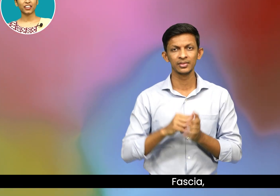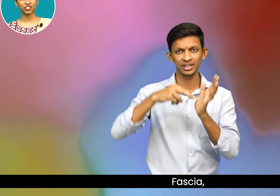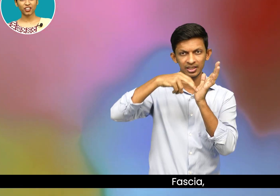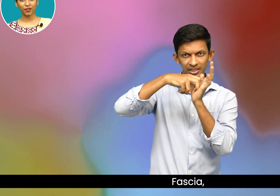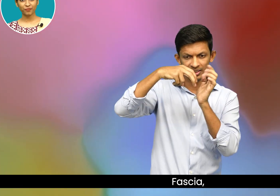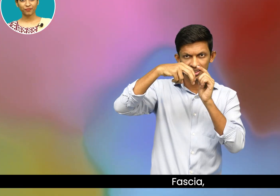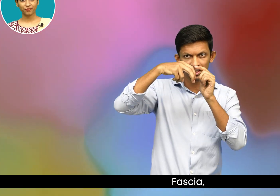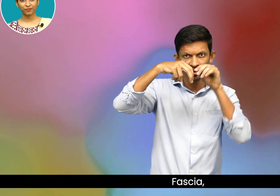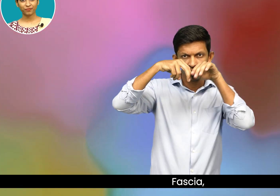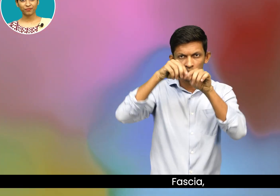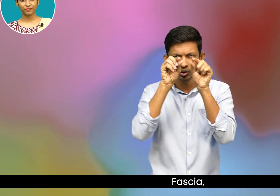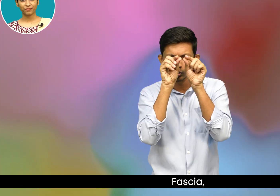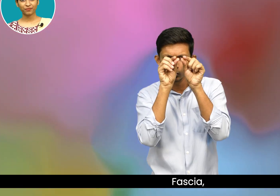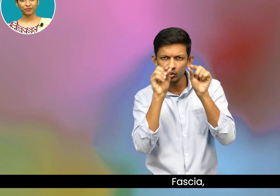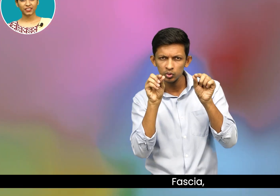fascia